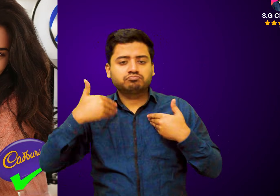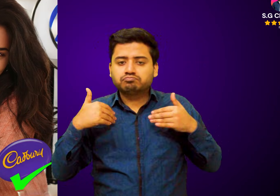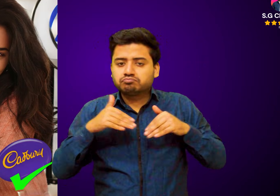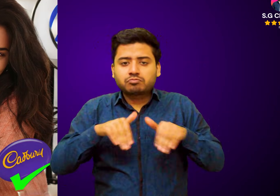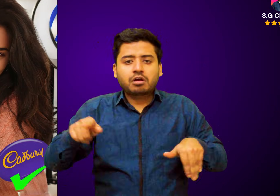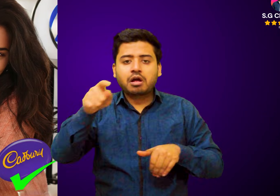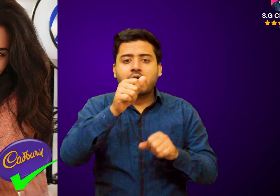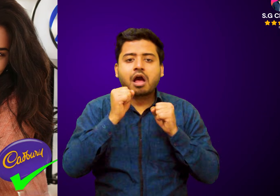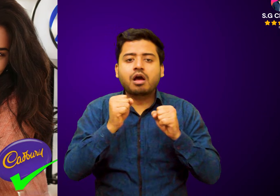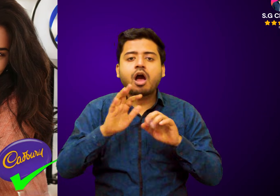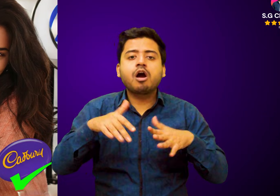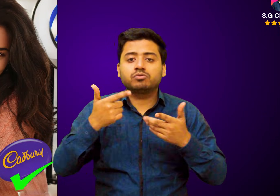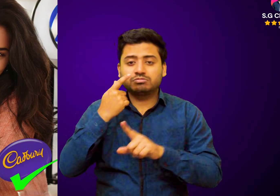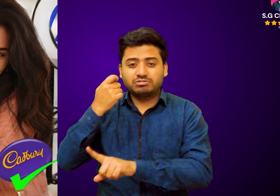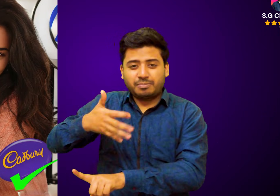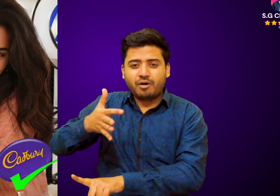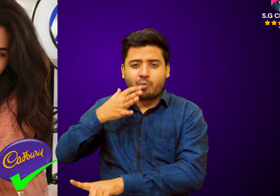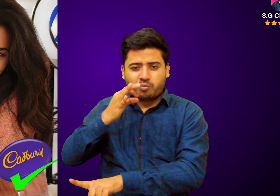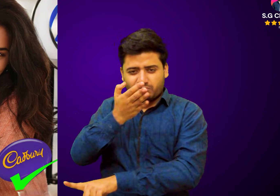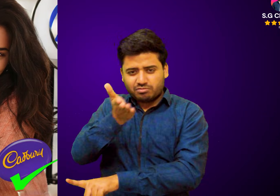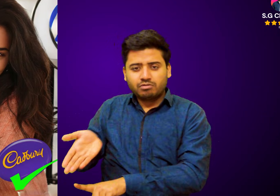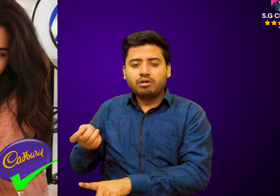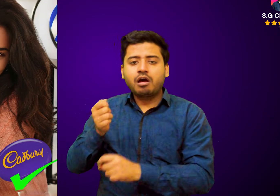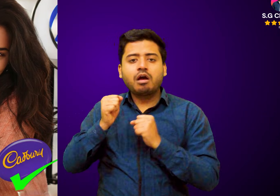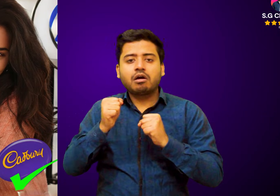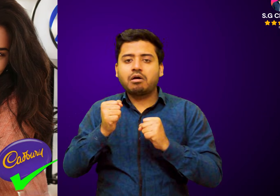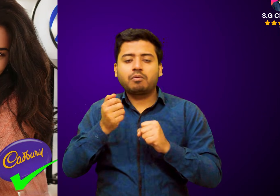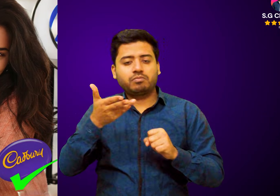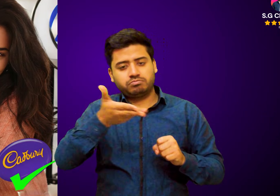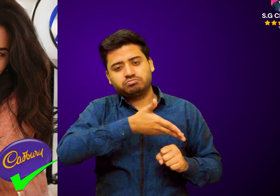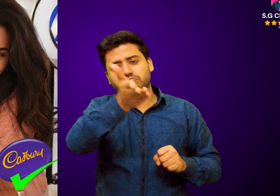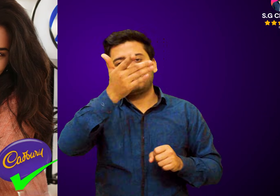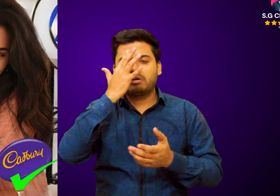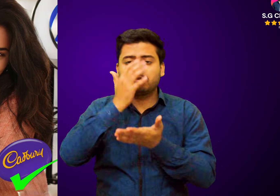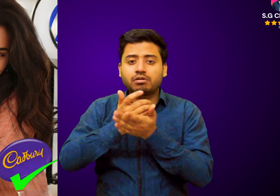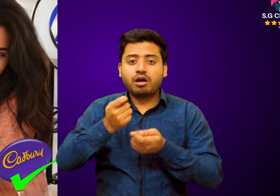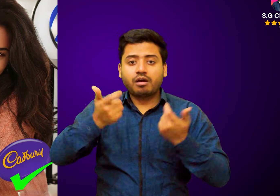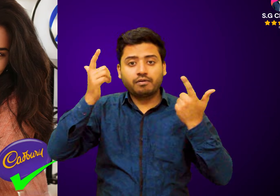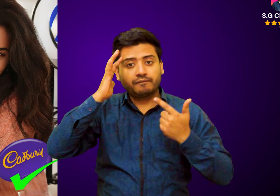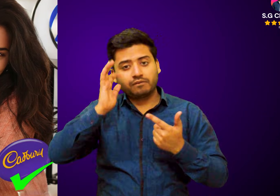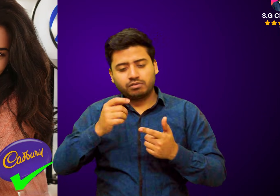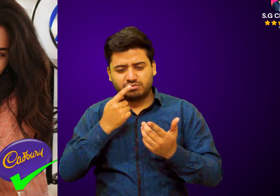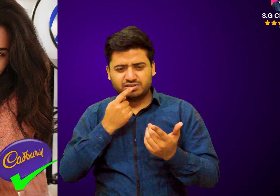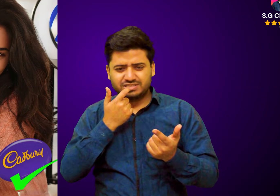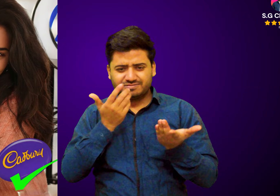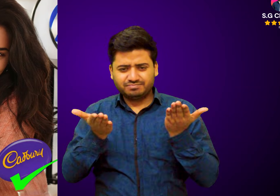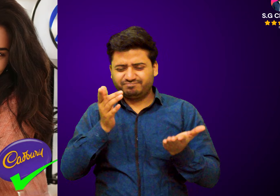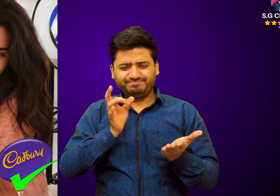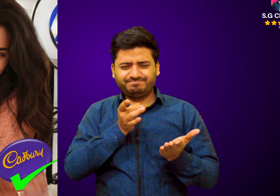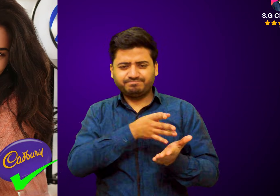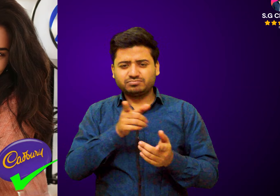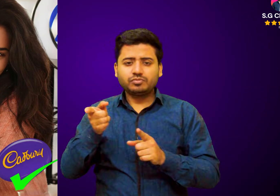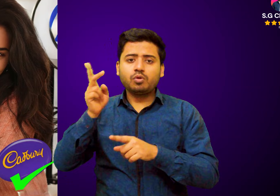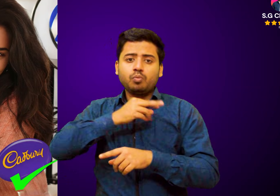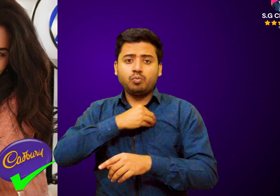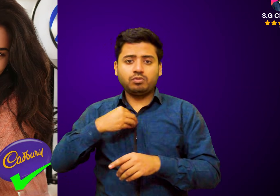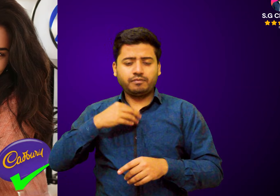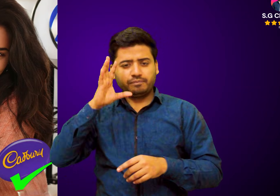the back of your chocolate bar to understand what's inside. Know your chocolate. Be aware that a familiar brand name doesn't always mean